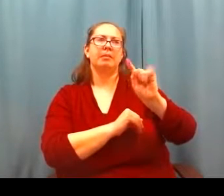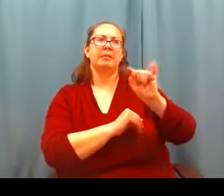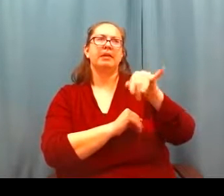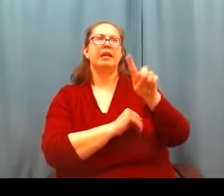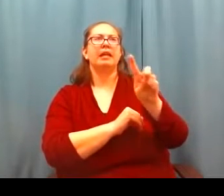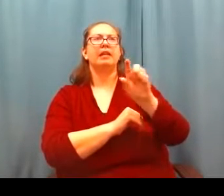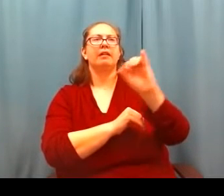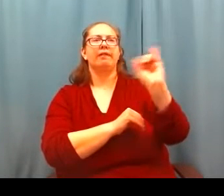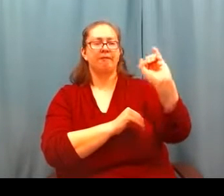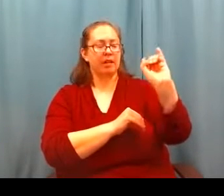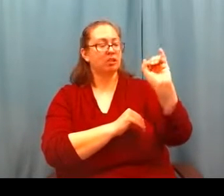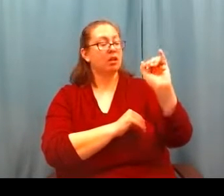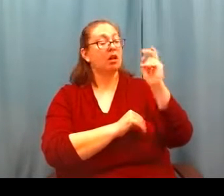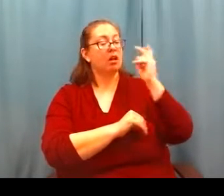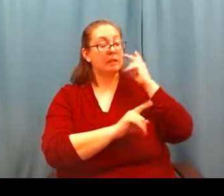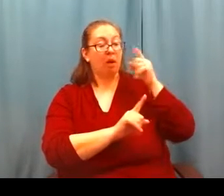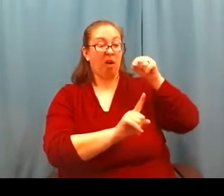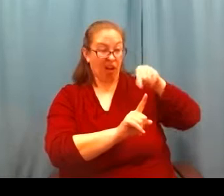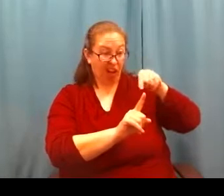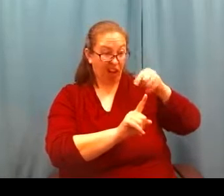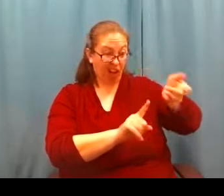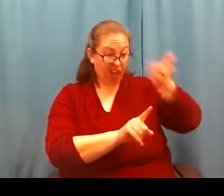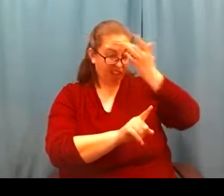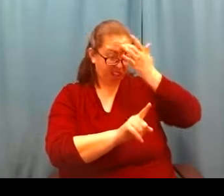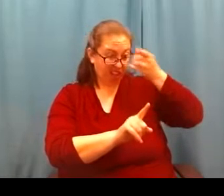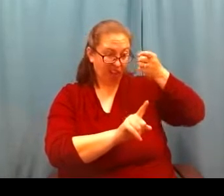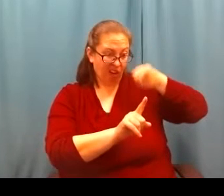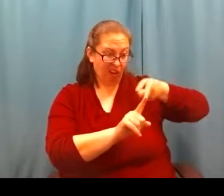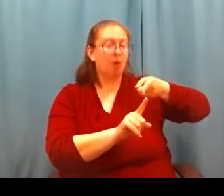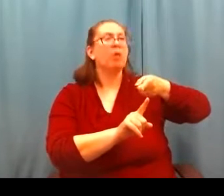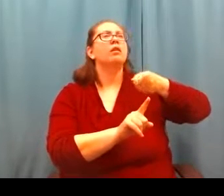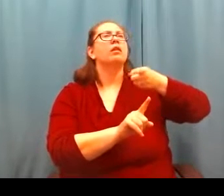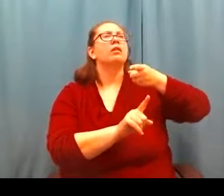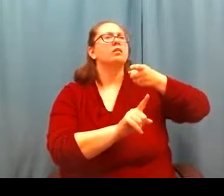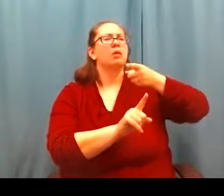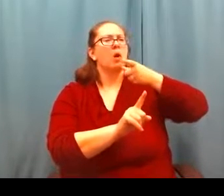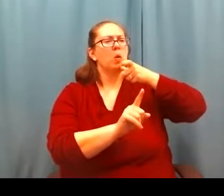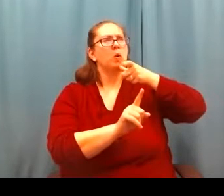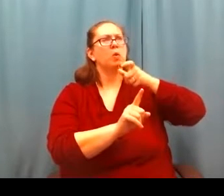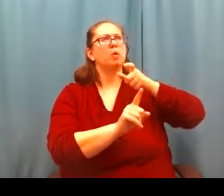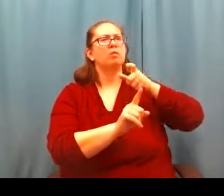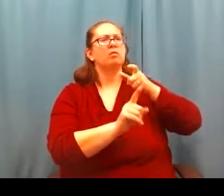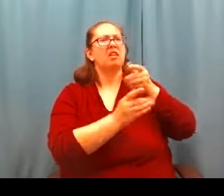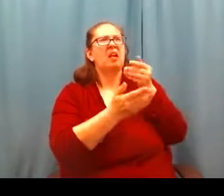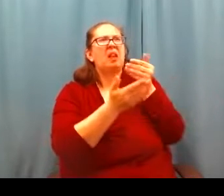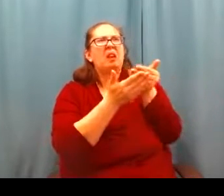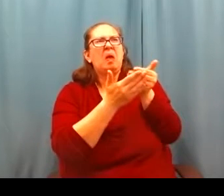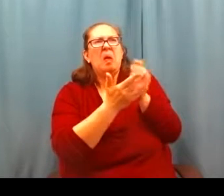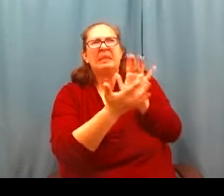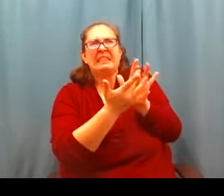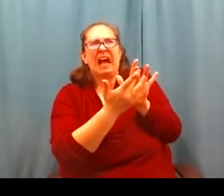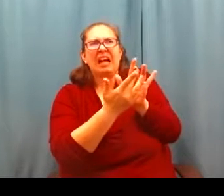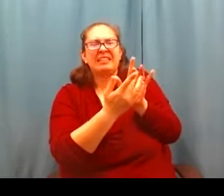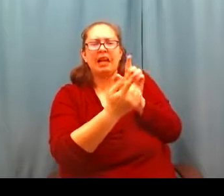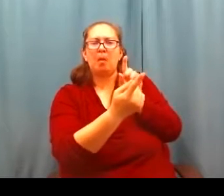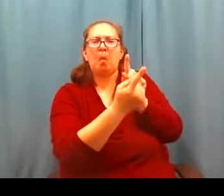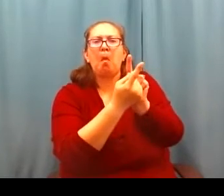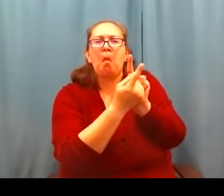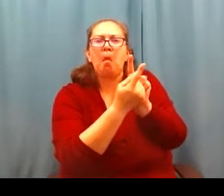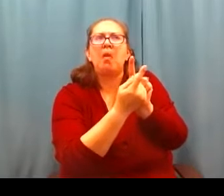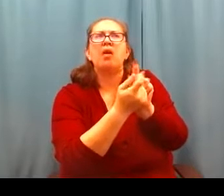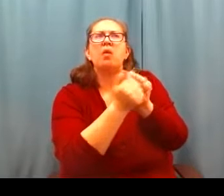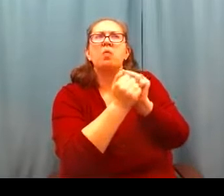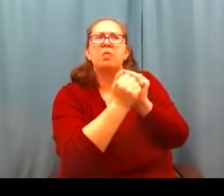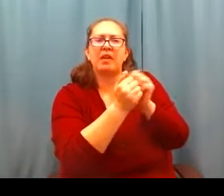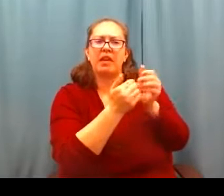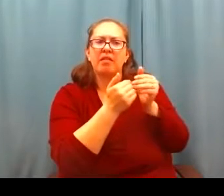we have to identify every contact that that individual has had. So every close contact for COVID-19, we have to identify every close contact that